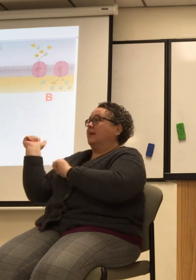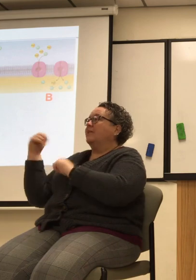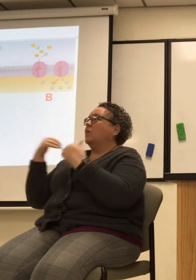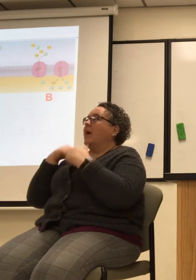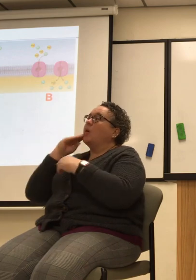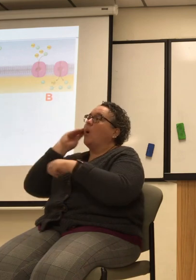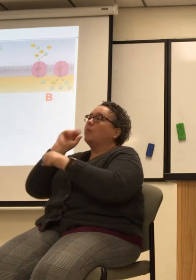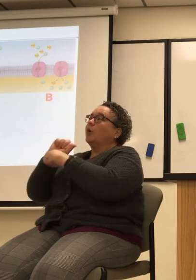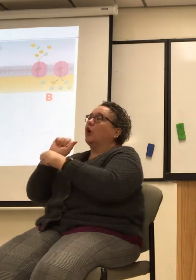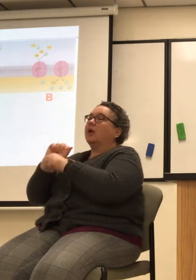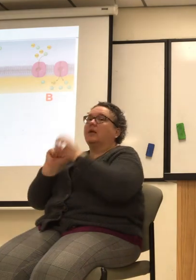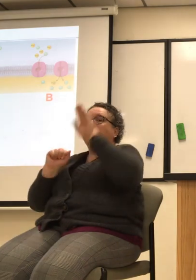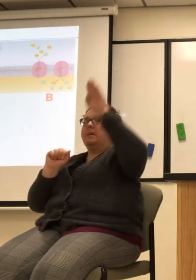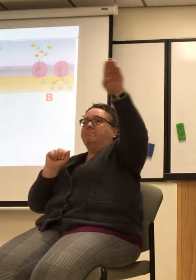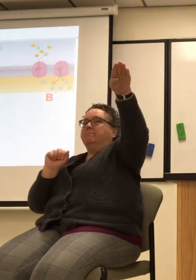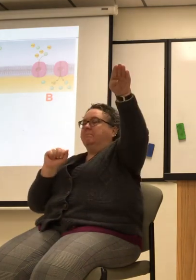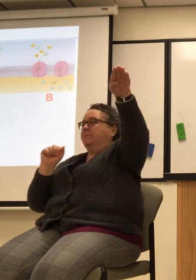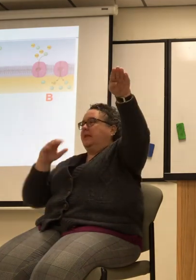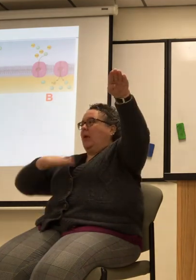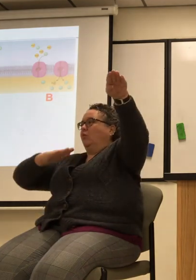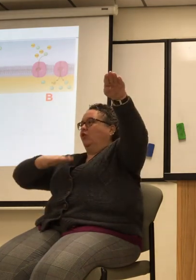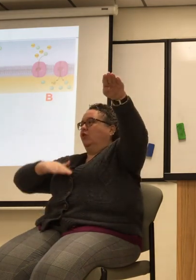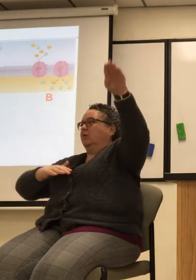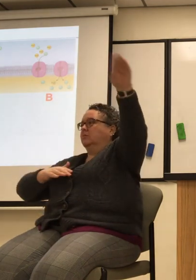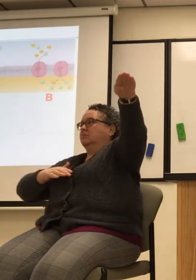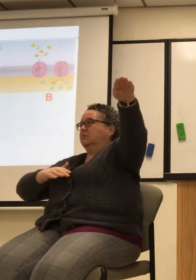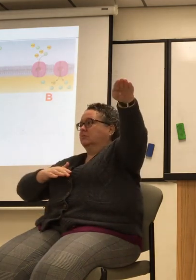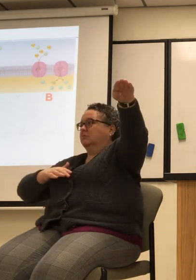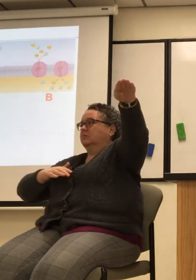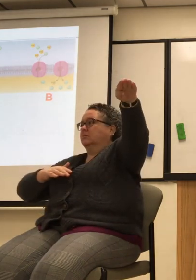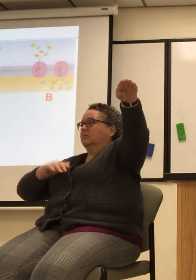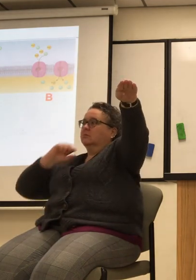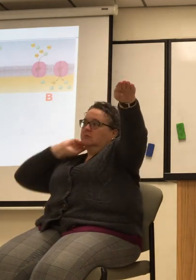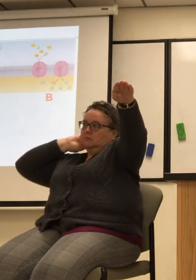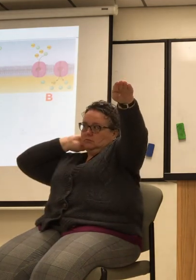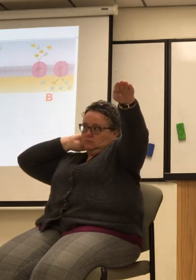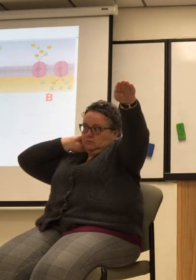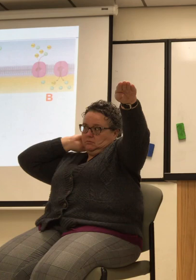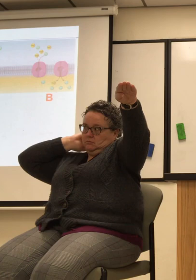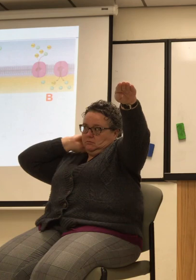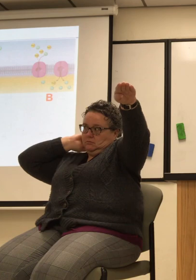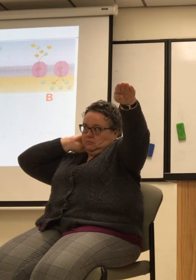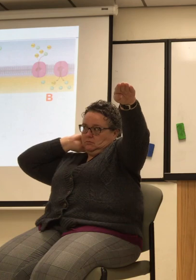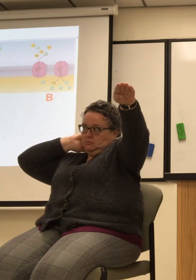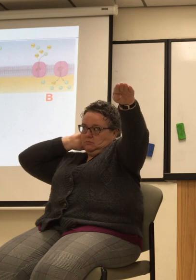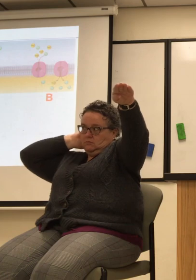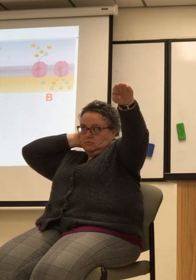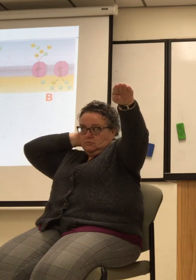I'll plug that in as class. We can get it now. We have the microscope lab. We're going to do it right.